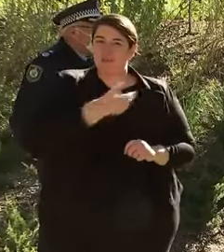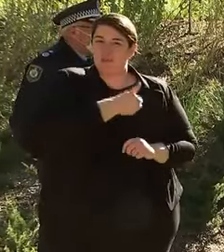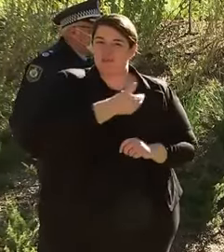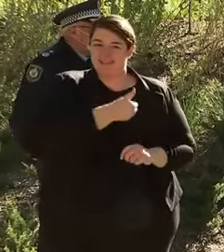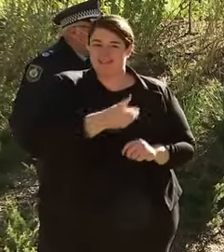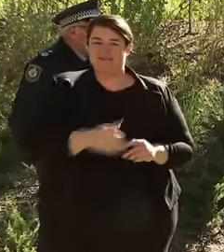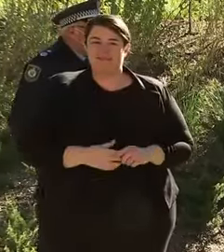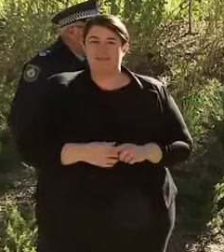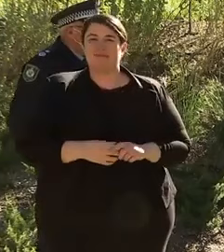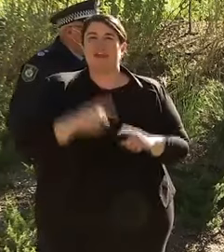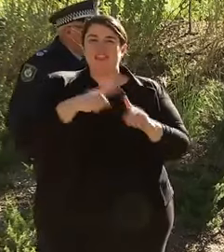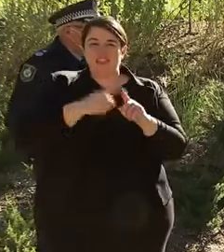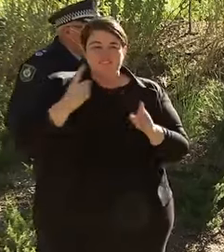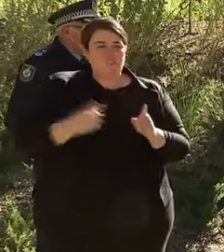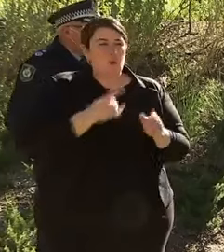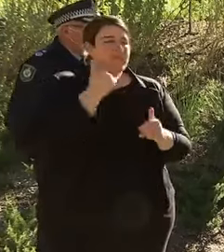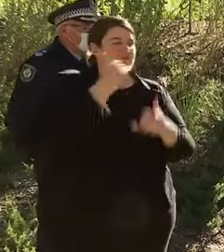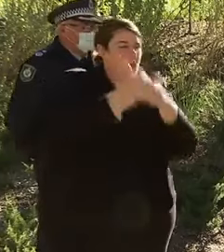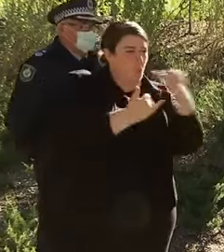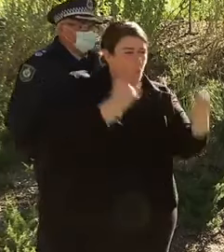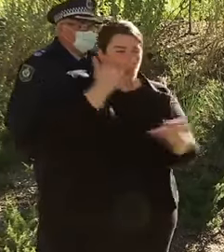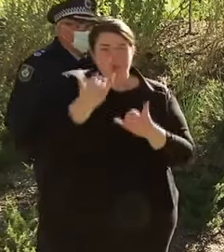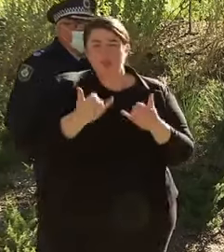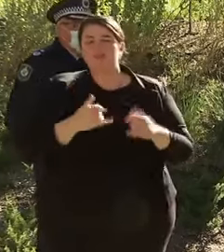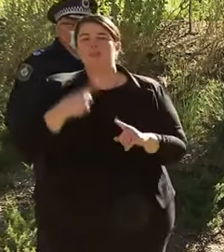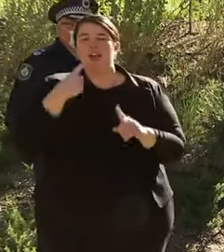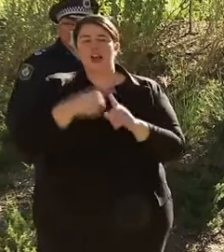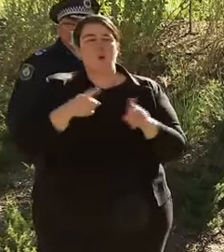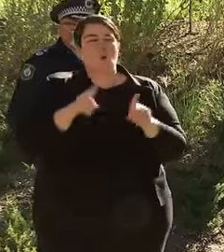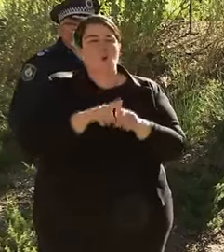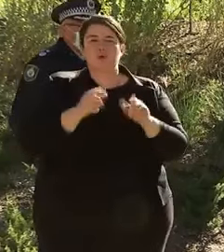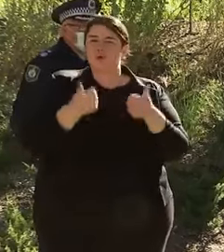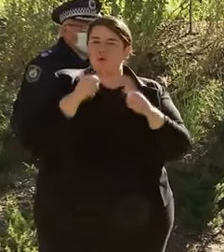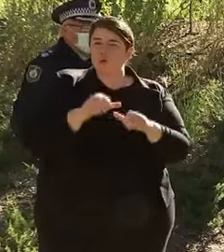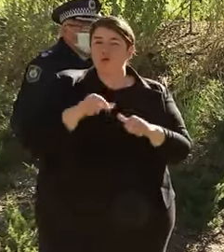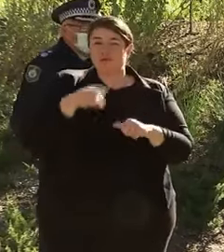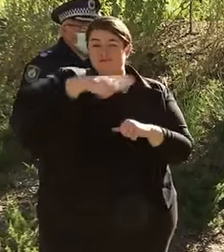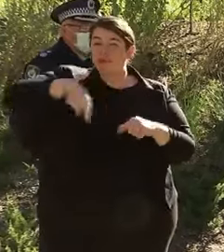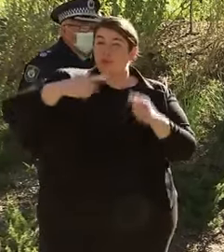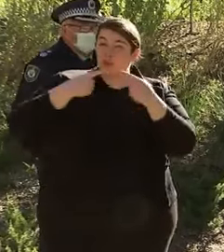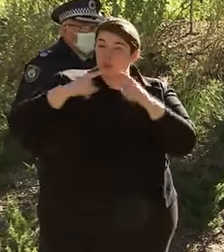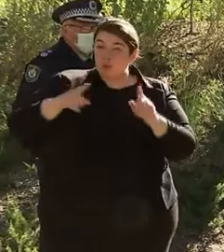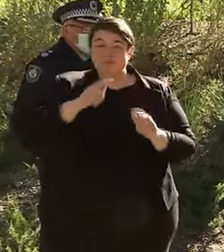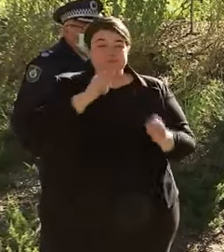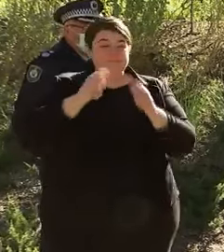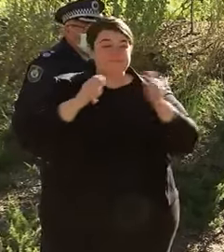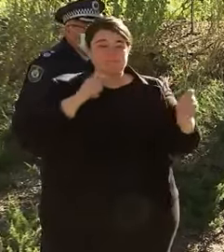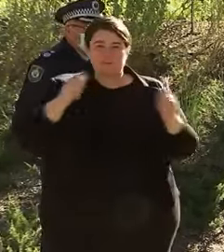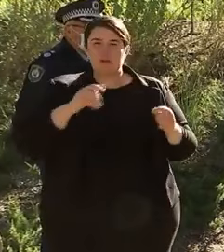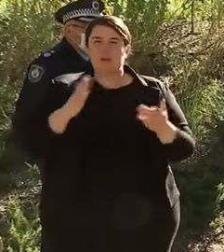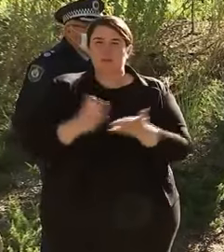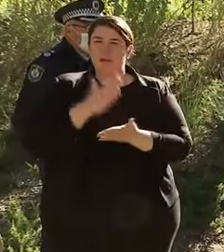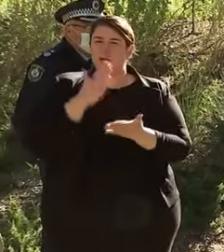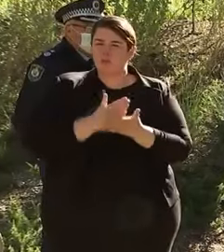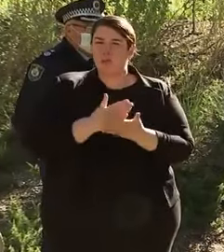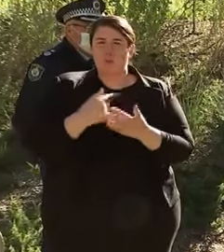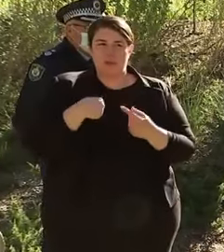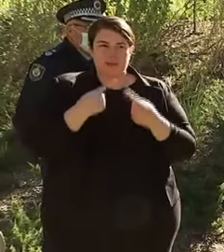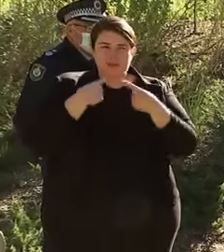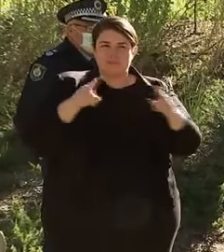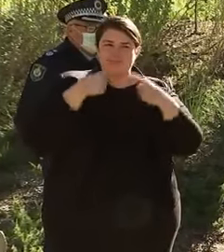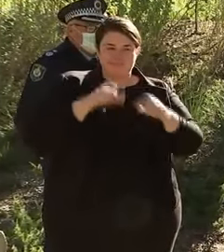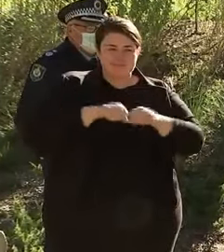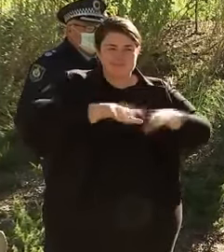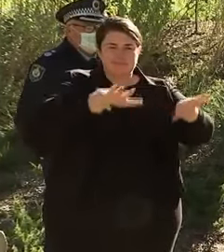we obviously follow it up with phone calls, and we also use the media and have that call-in system, which has been added to